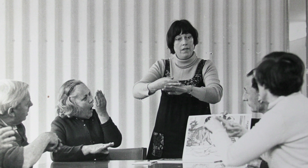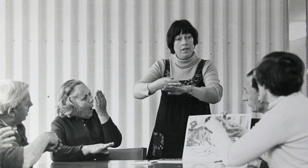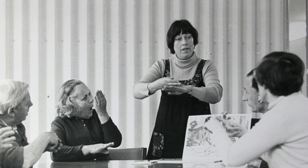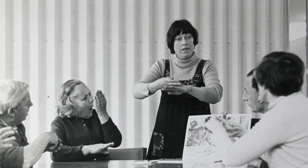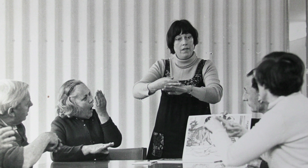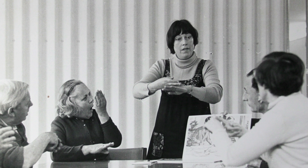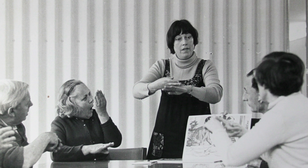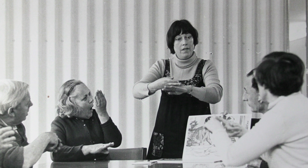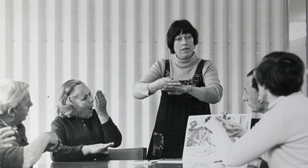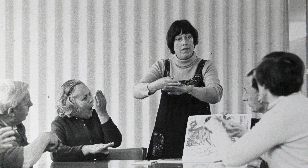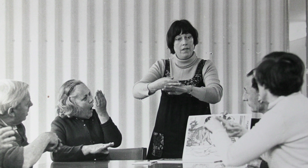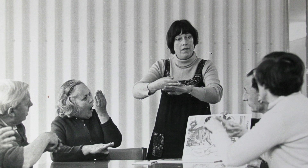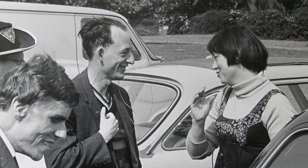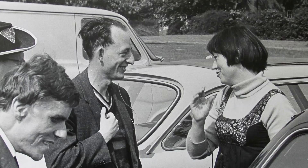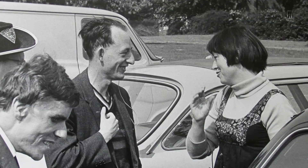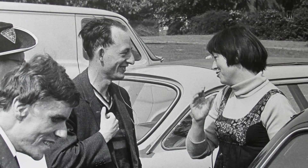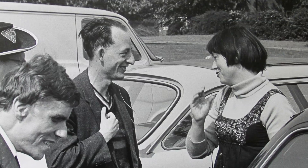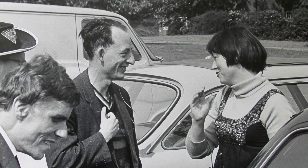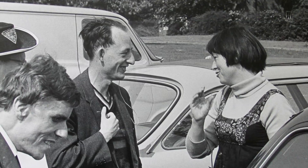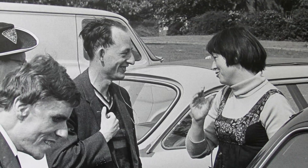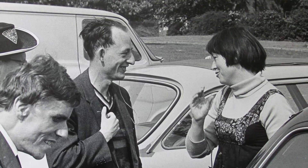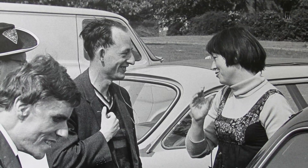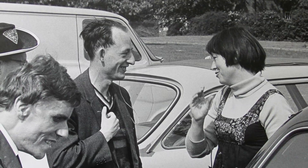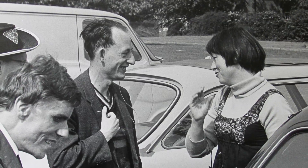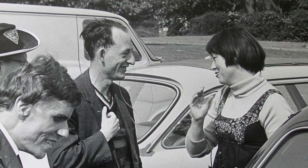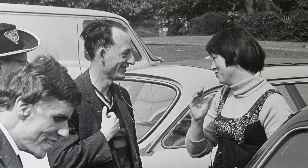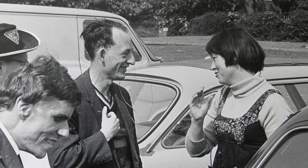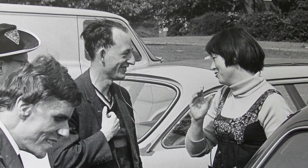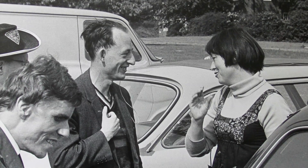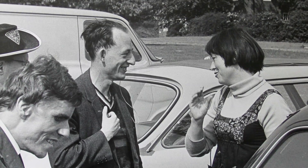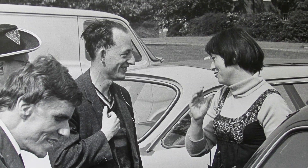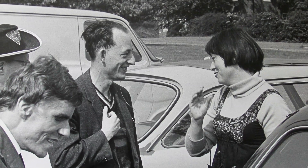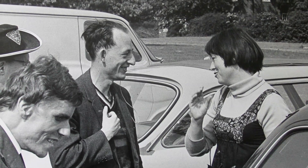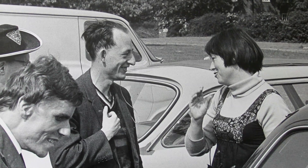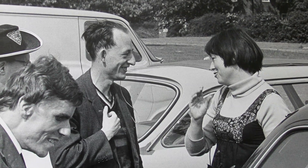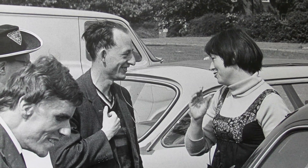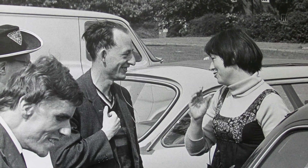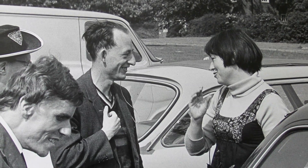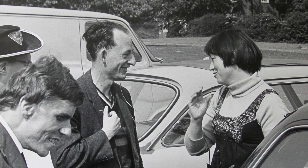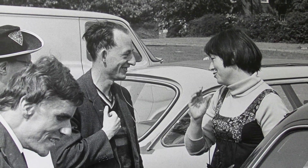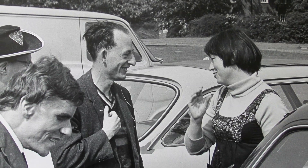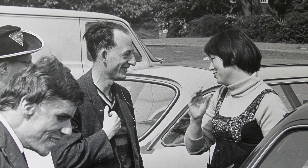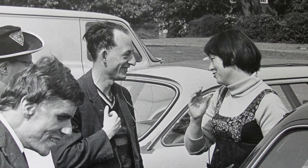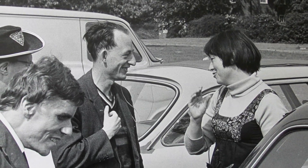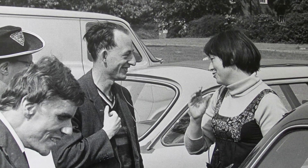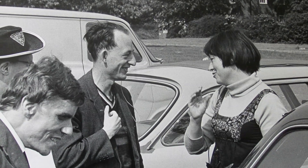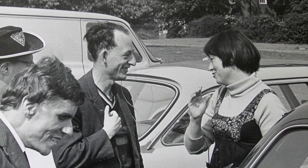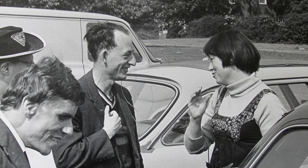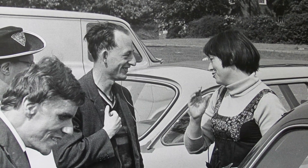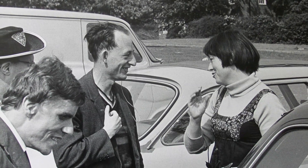to use signs themselves. Most noticeable was that all the patients became more alert, attentive and sociable.